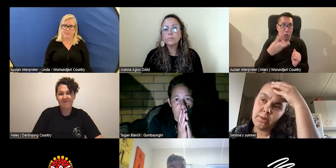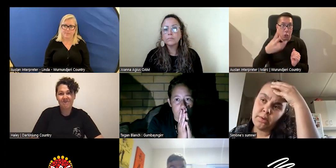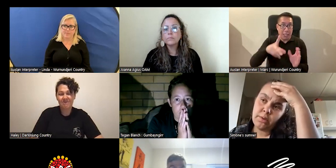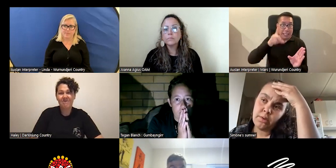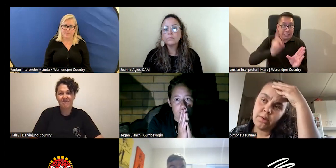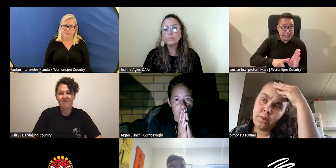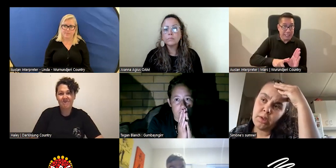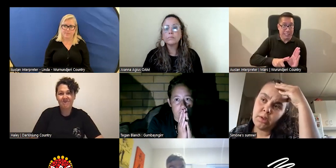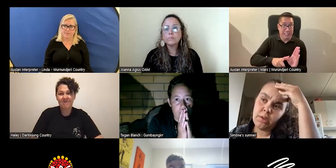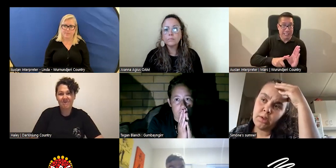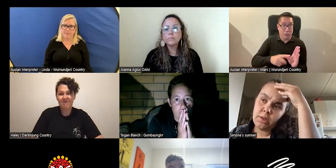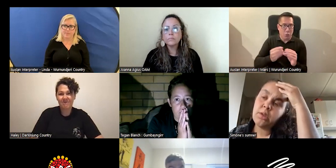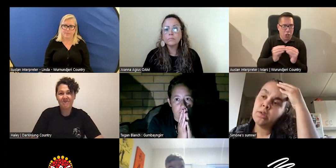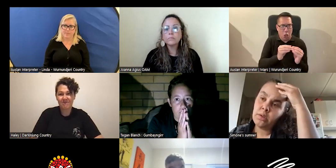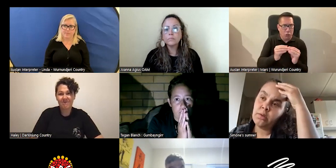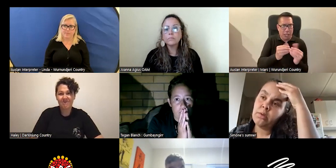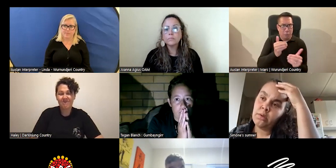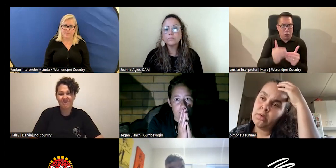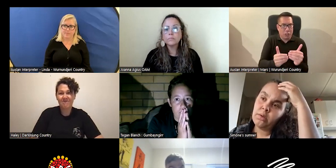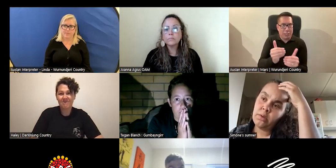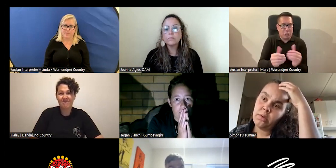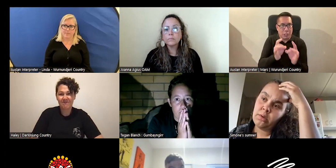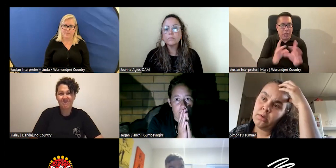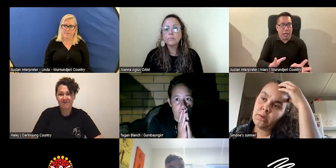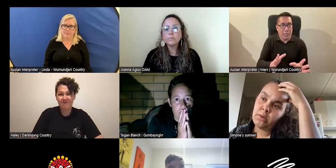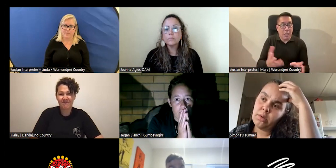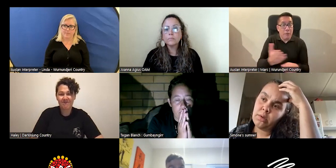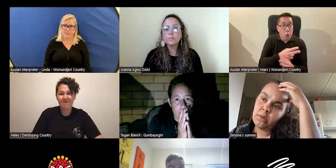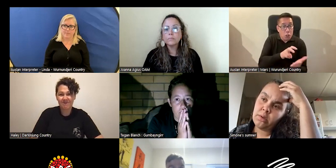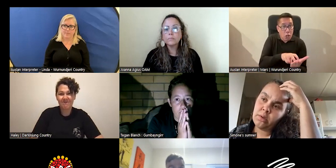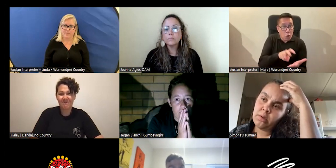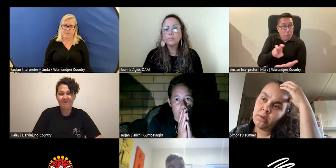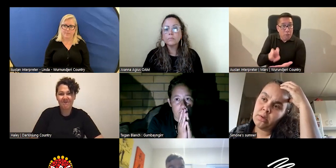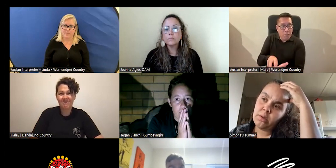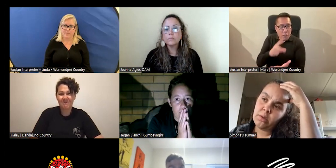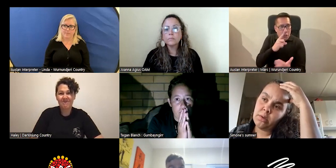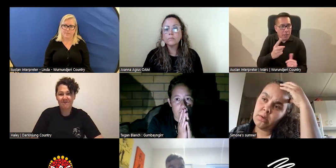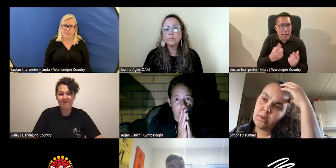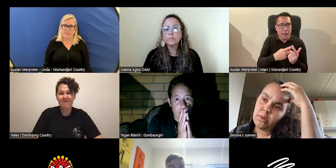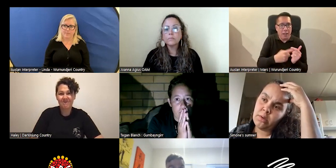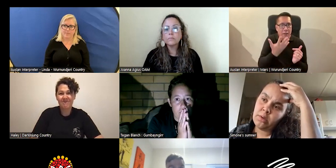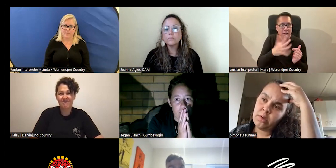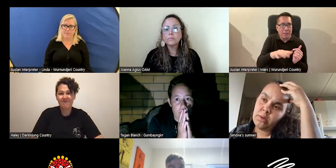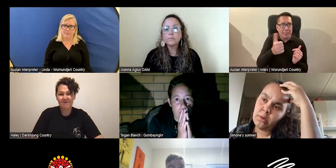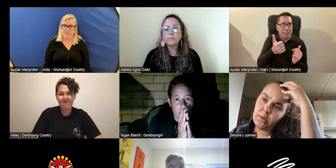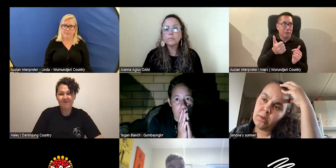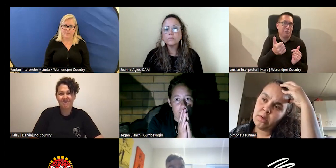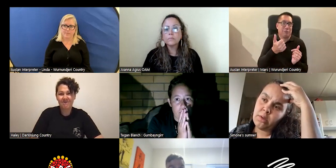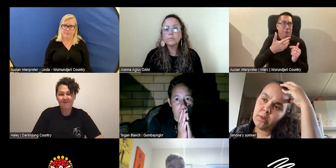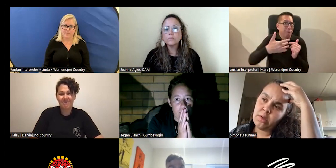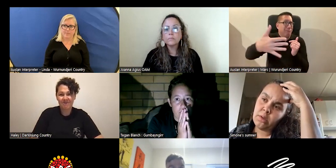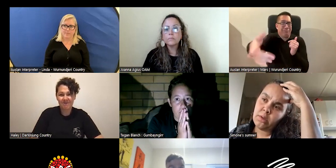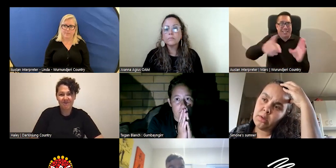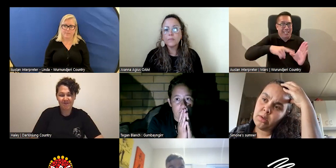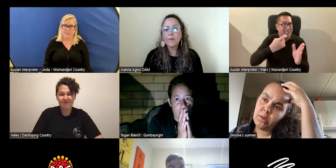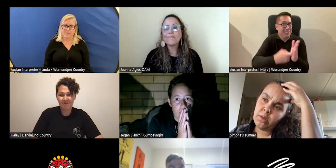sort of negotiation process happening. And before they even signed off, it could be another 50, 60, 70 years before they come through. In